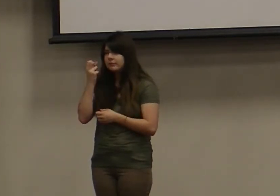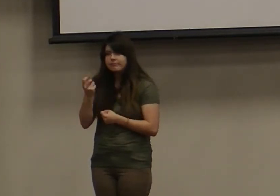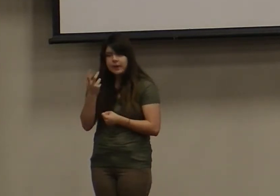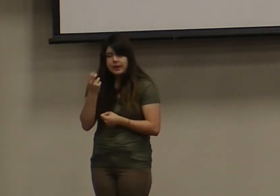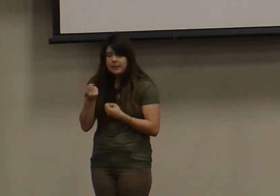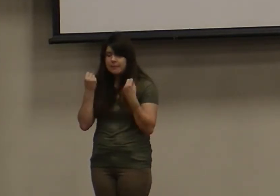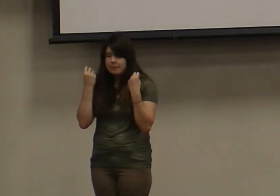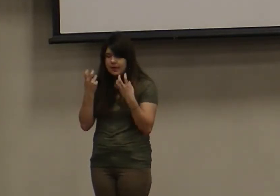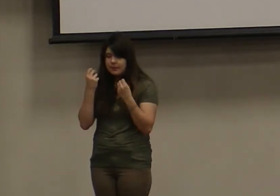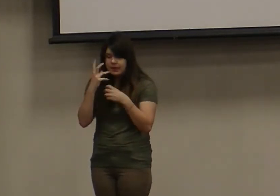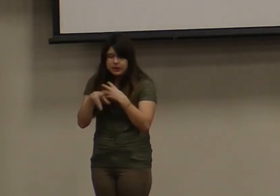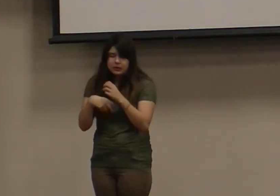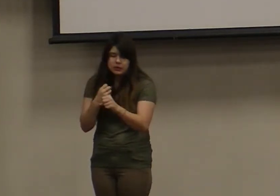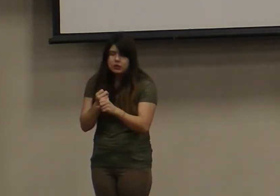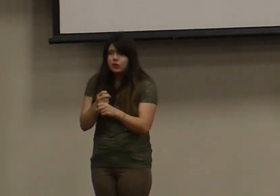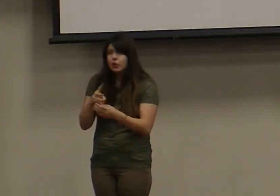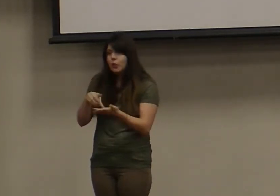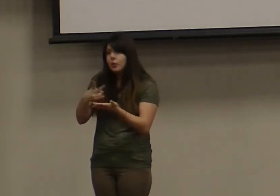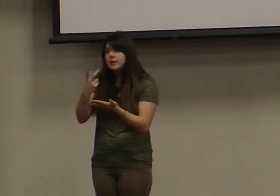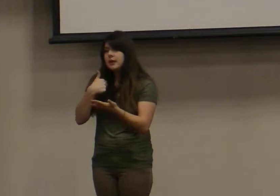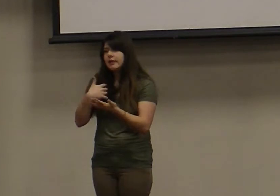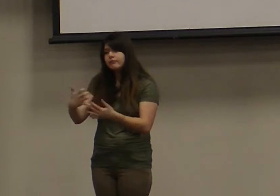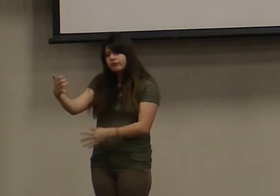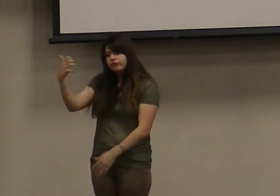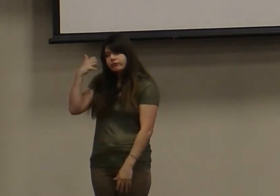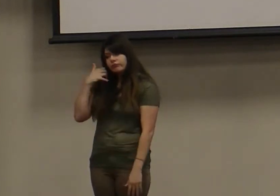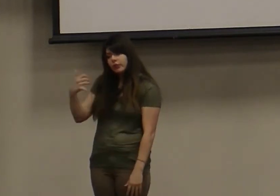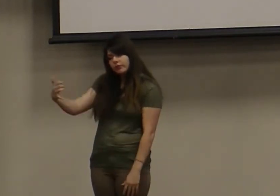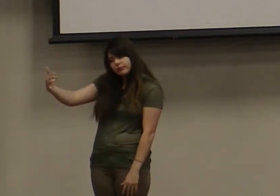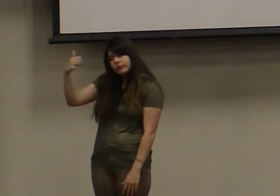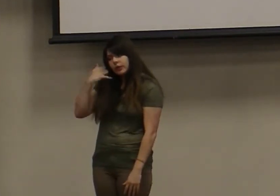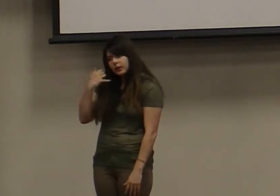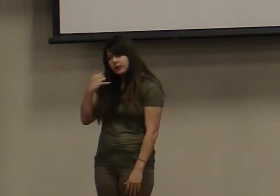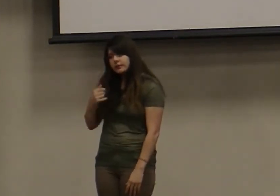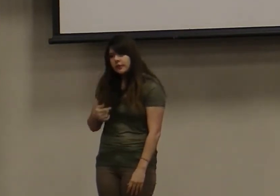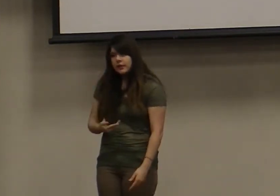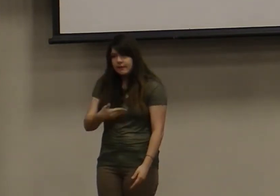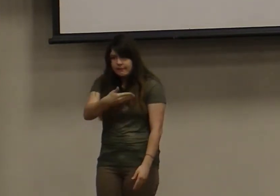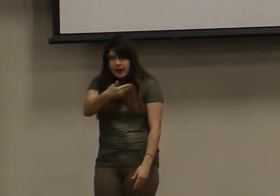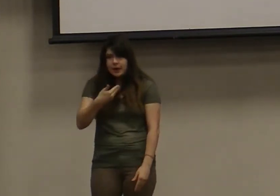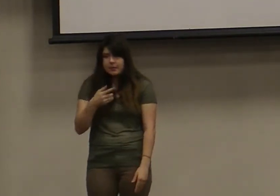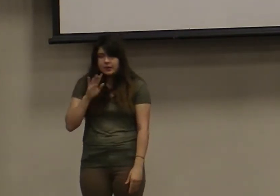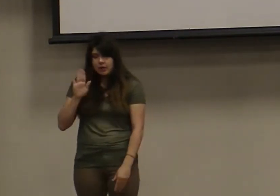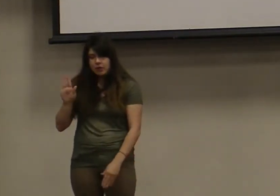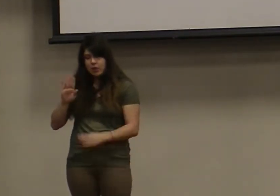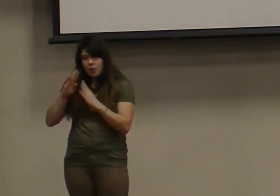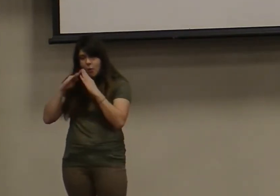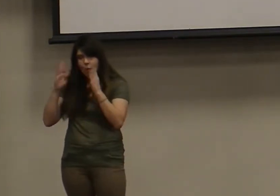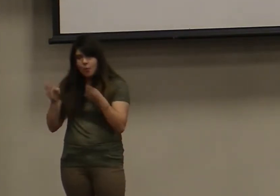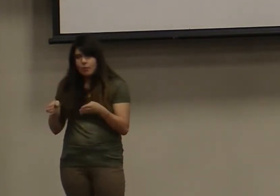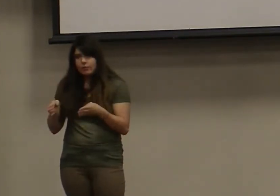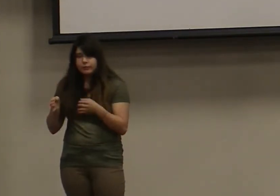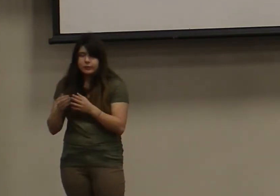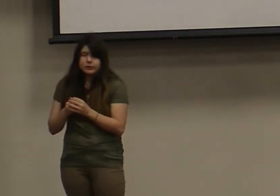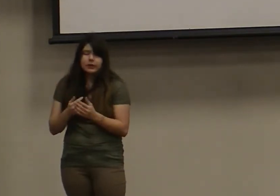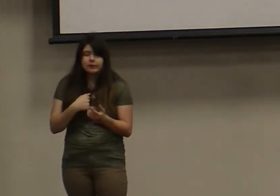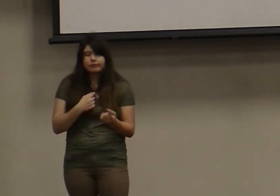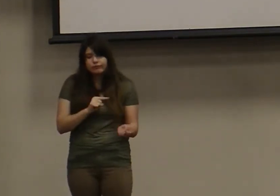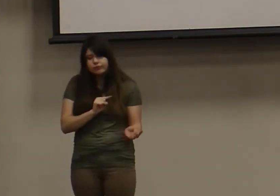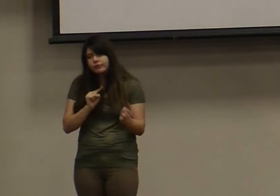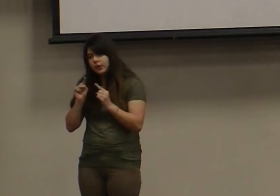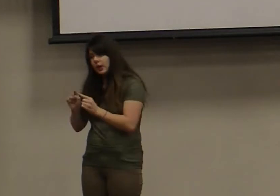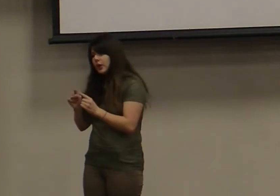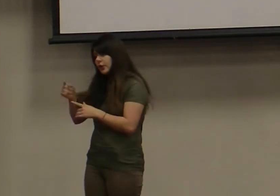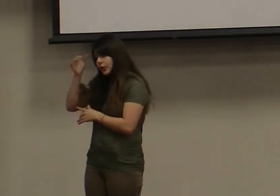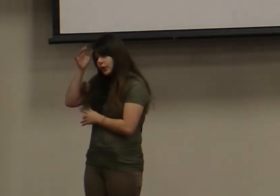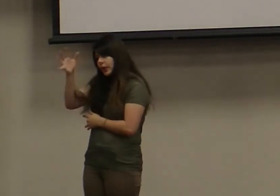And twice I received the phone call to come to their home. And as we all waited, grandparents were already there, friends and